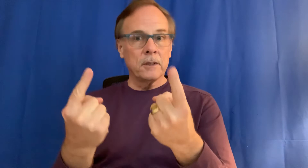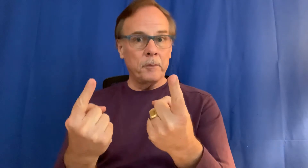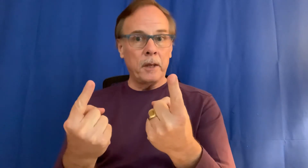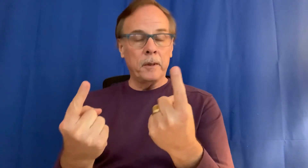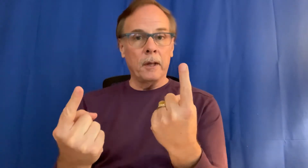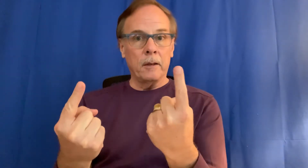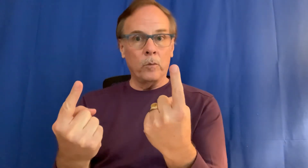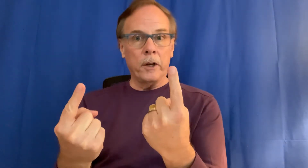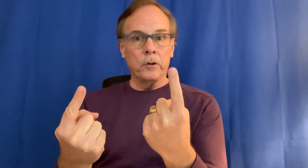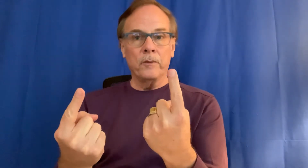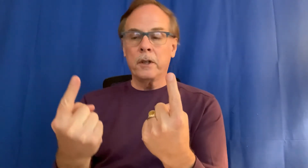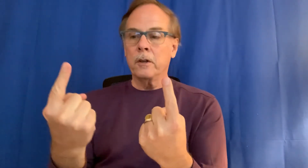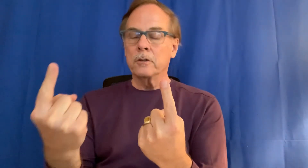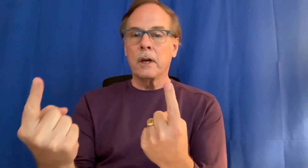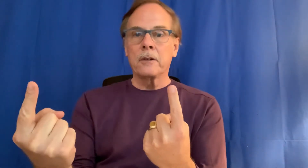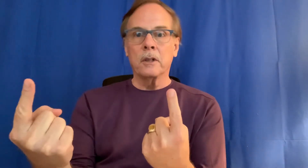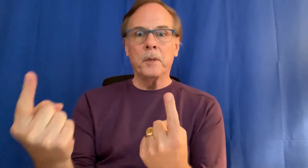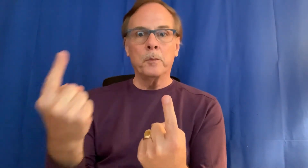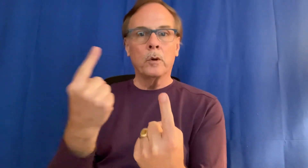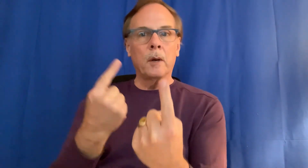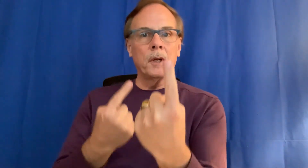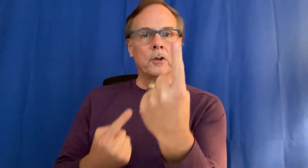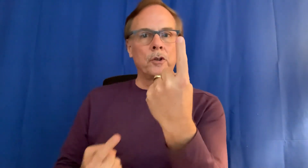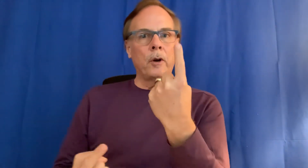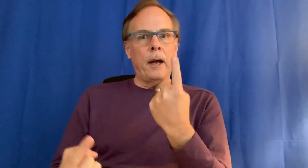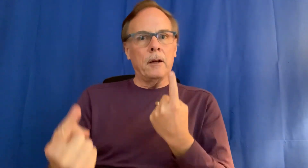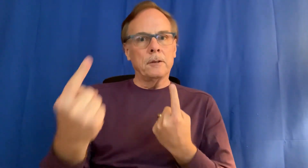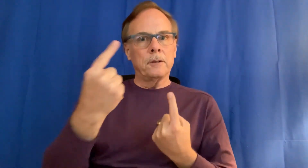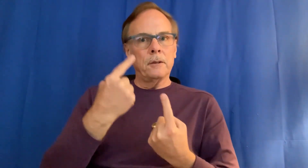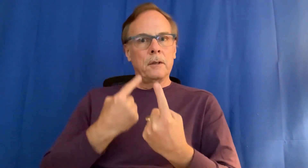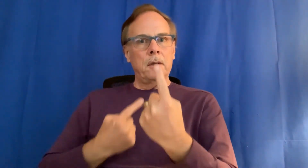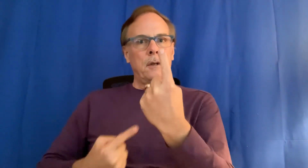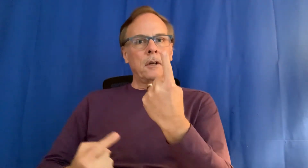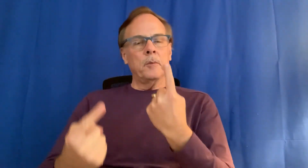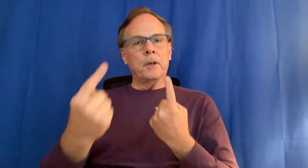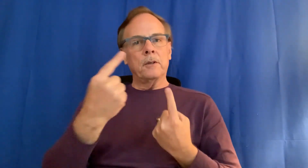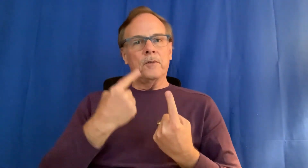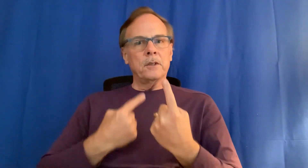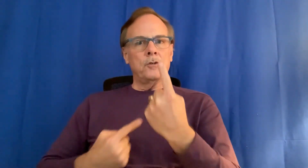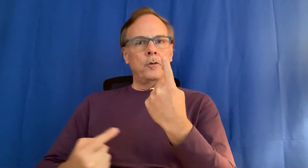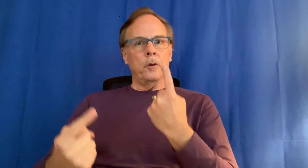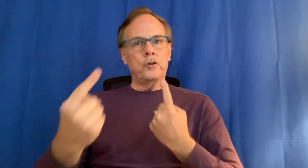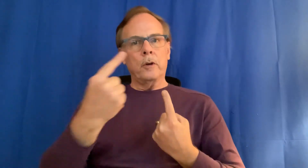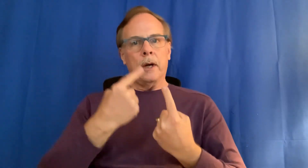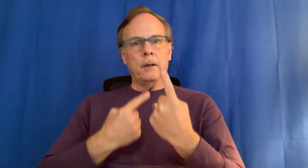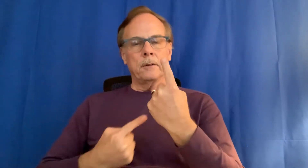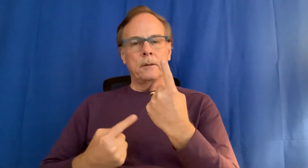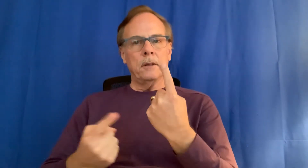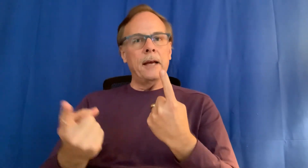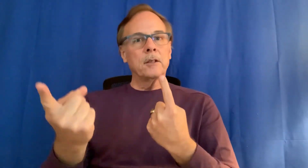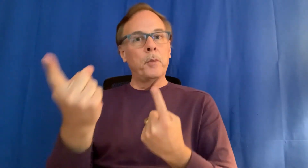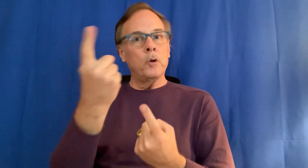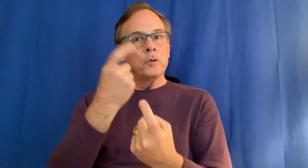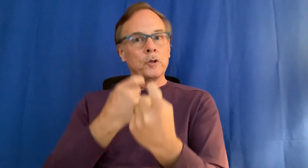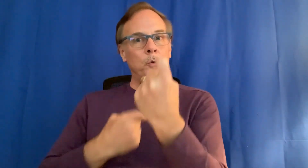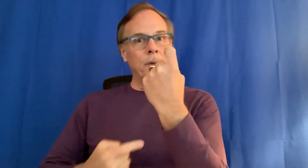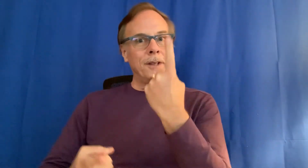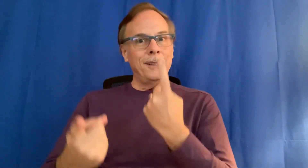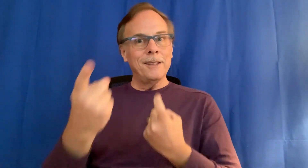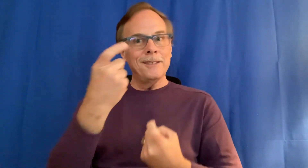may be that way in your videos, actually people coming to your house, coming to visit you at your house, as opposed to this,